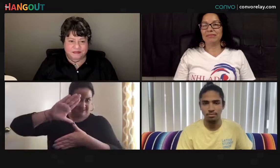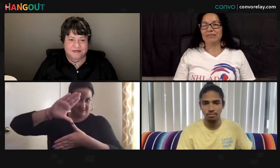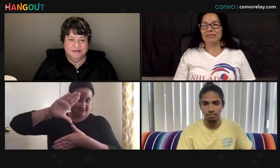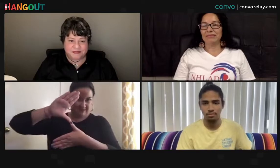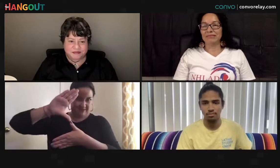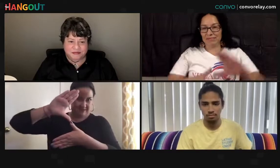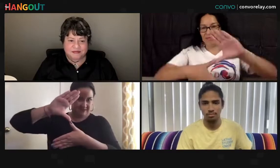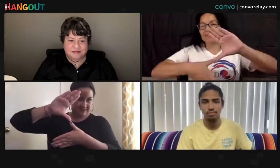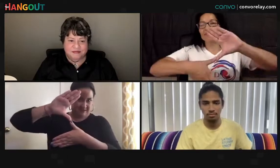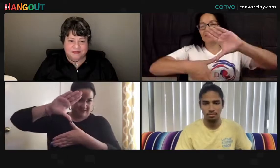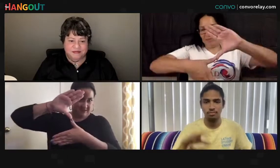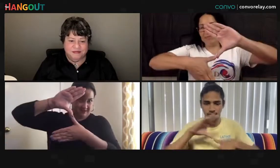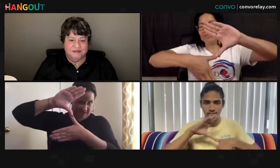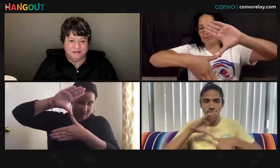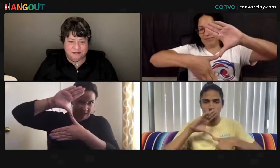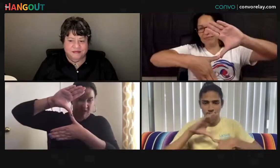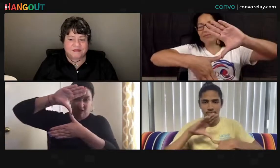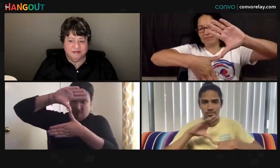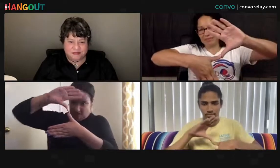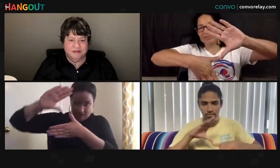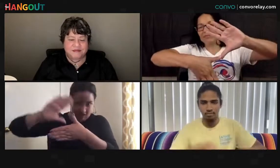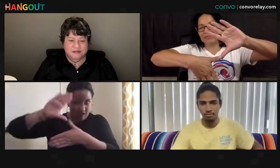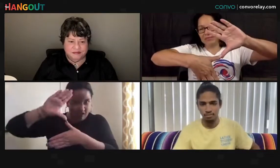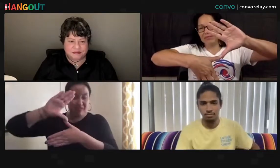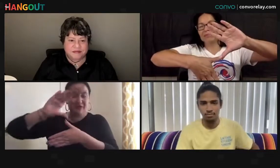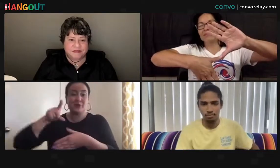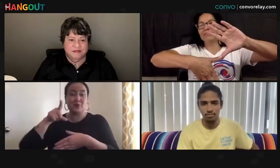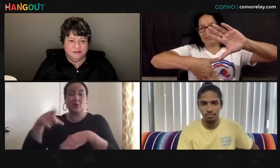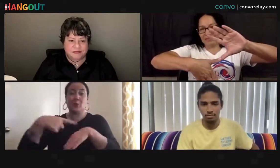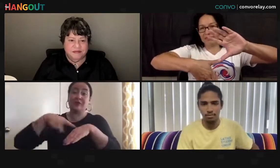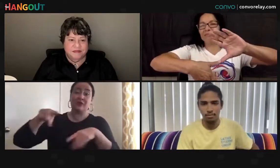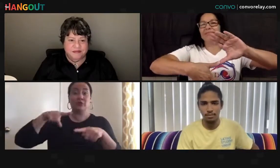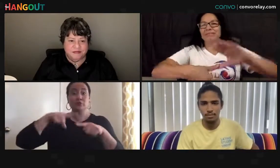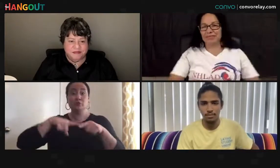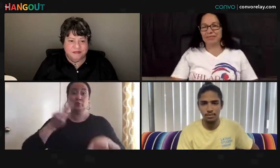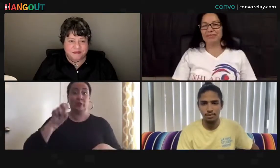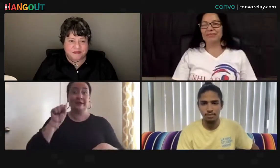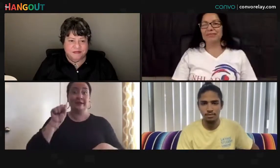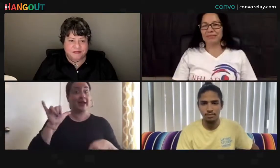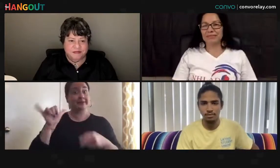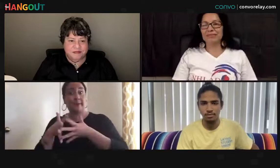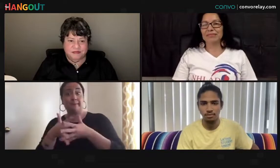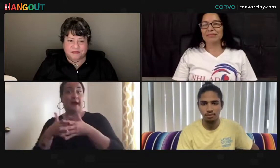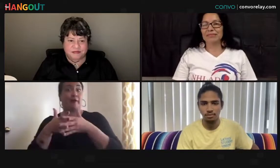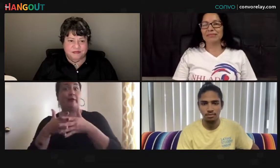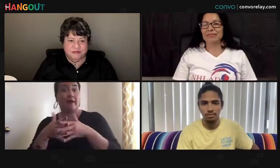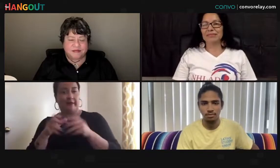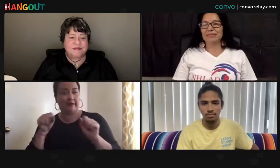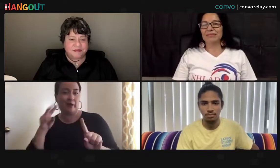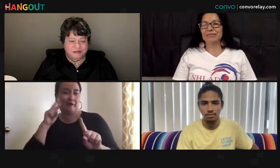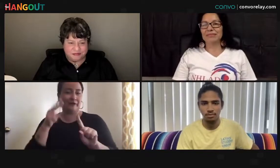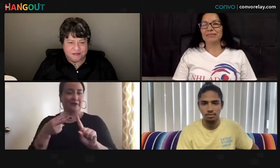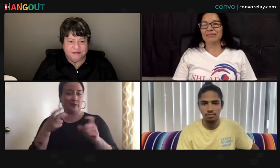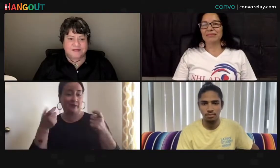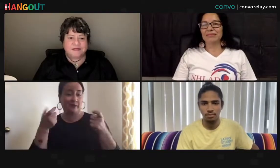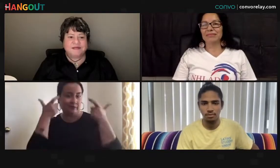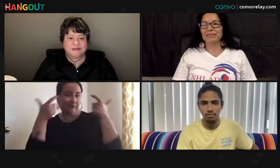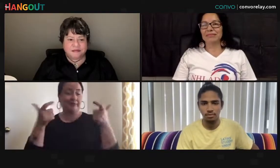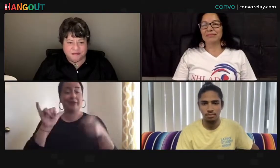because to your point, Paulina, this is representation of all of the Americas. So referring to the